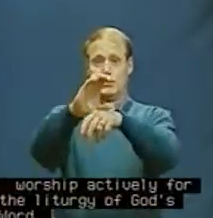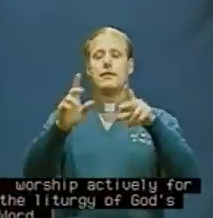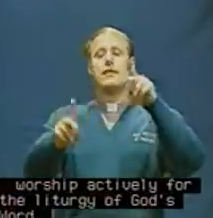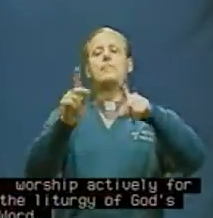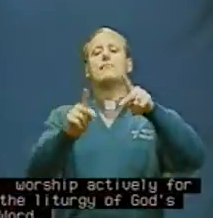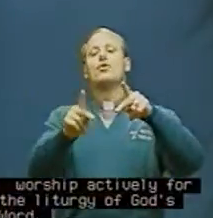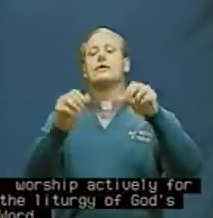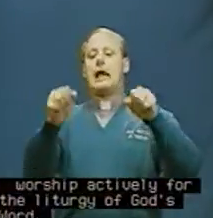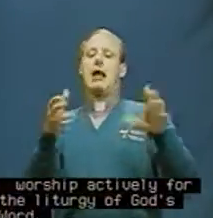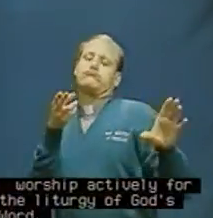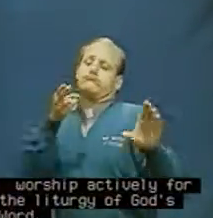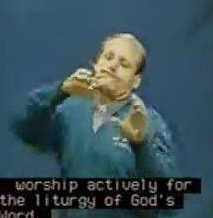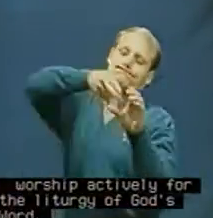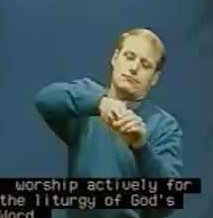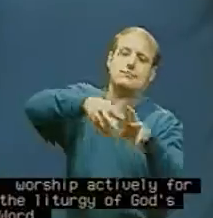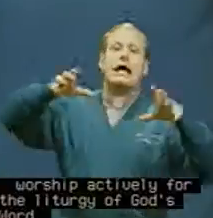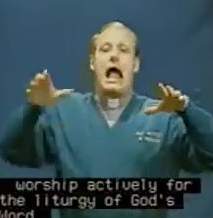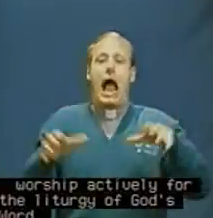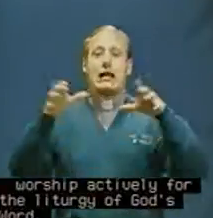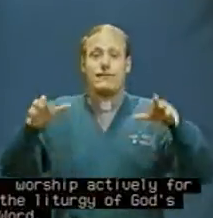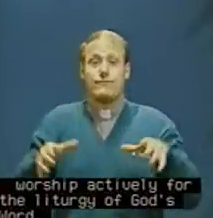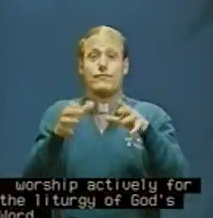can worship actively for the liturgy of God's Word,